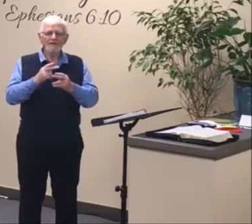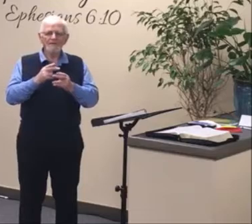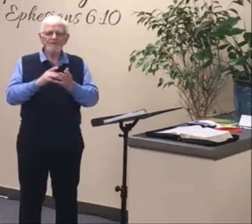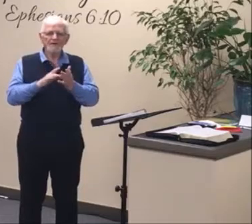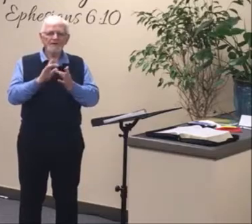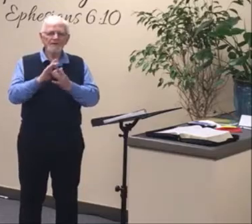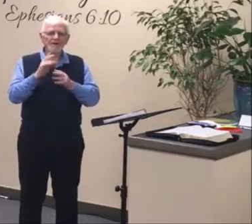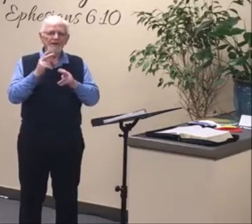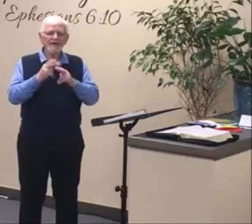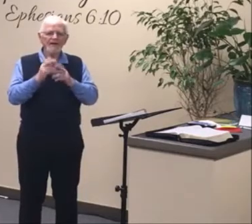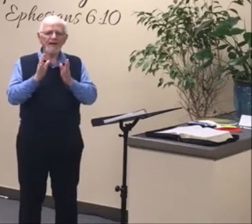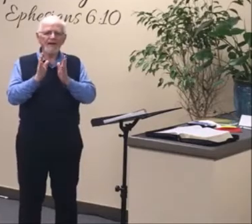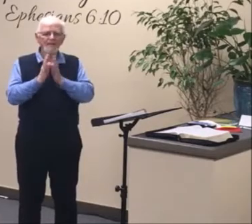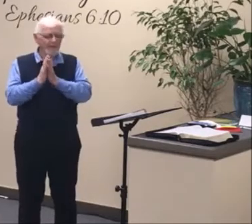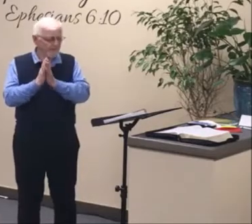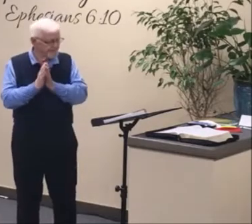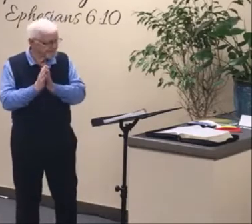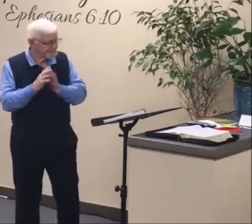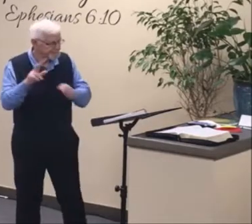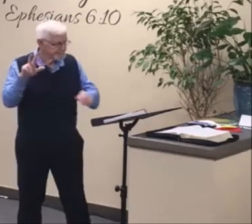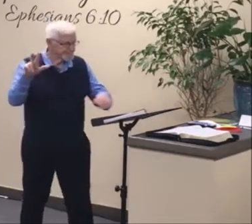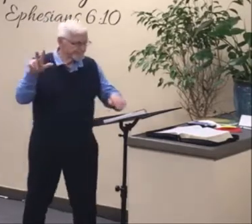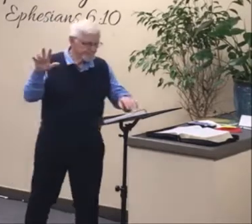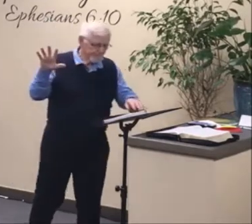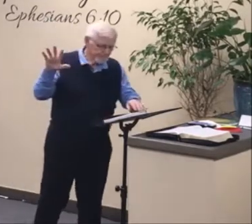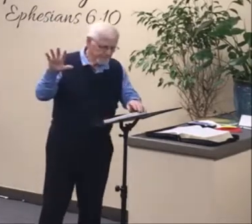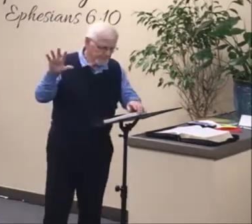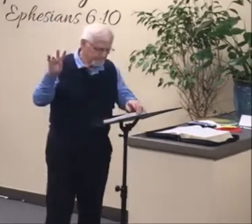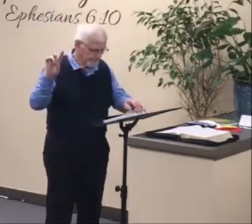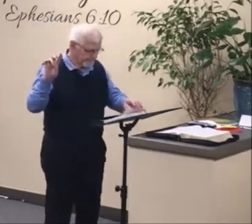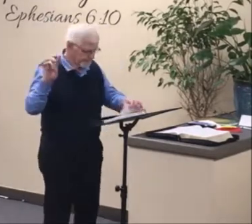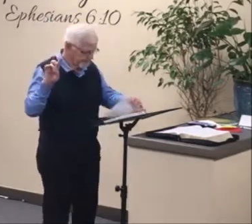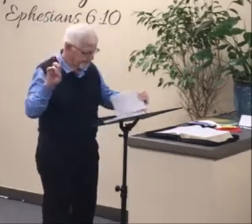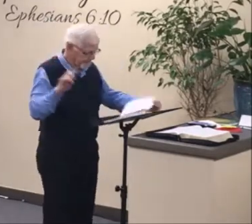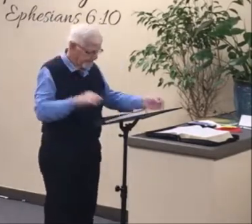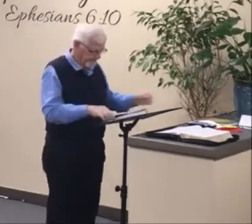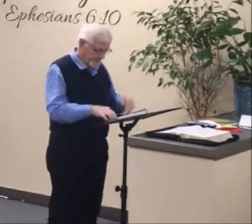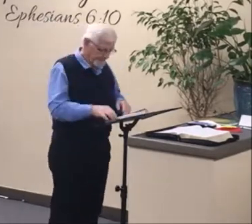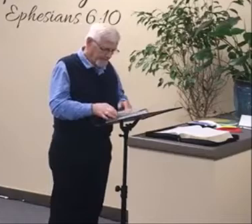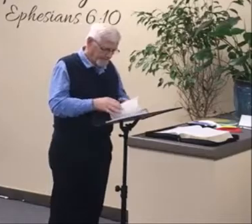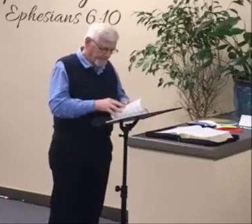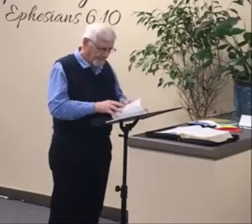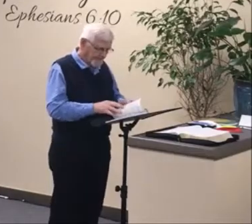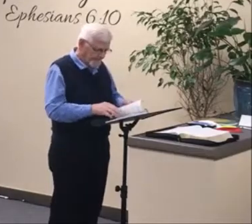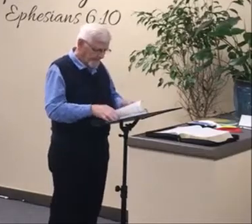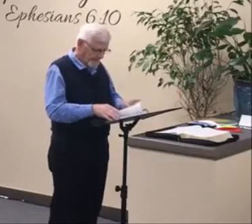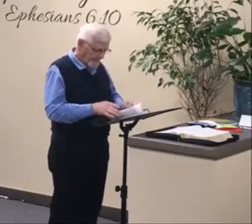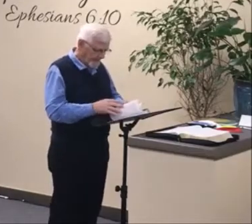Amen. Amen. About number 357. 357.